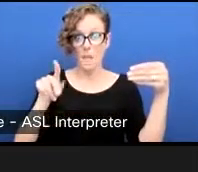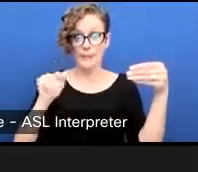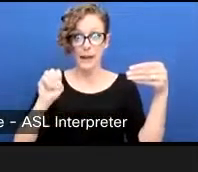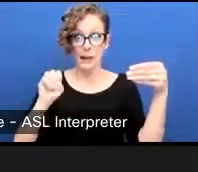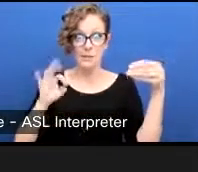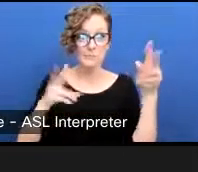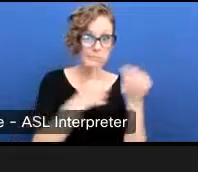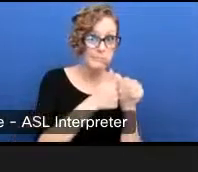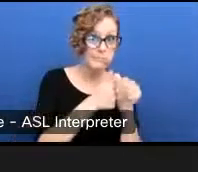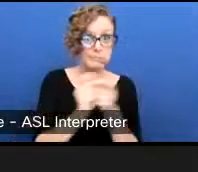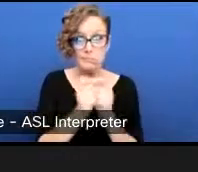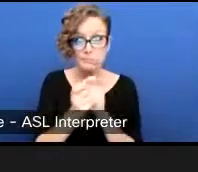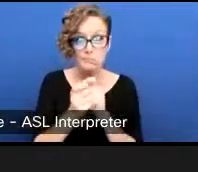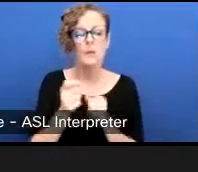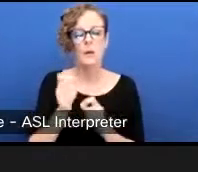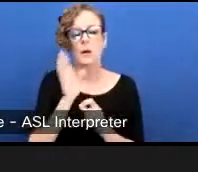may make a decision to